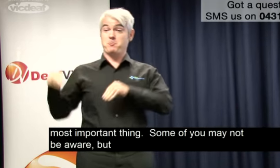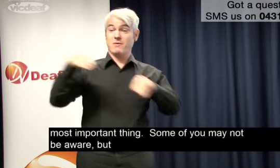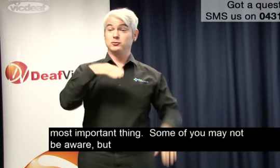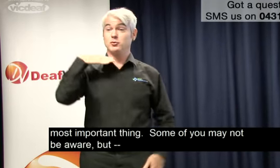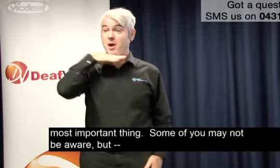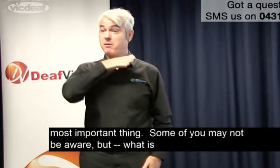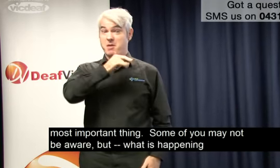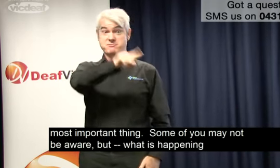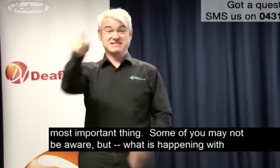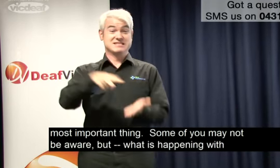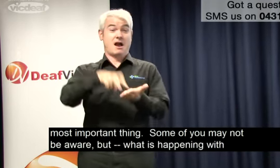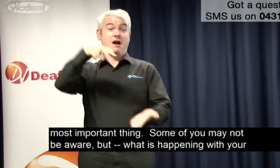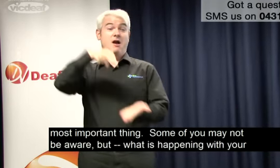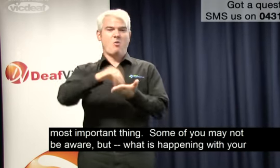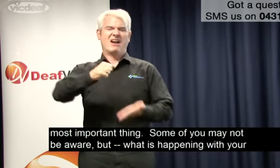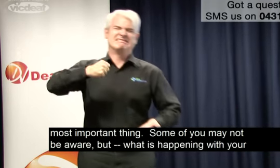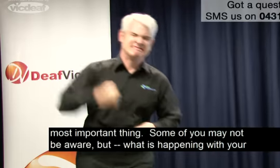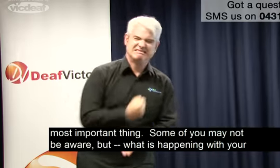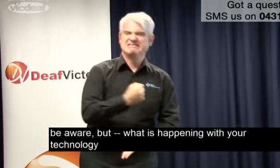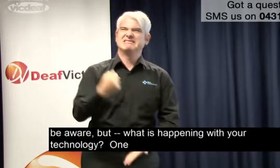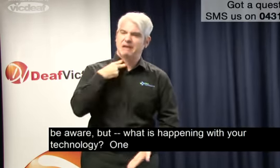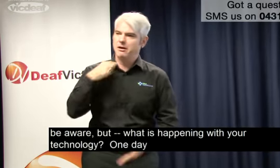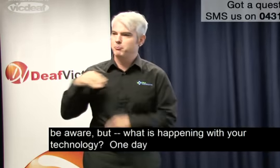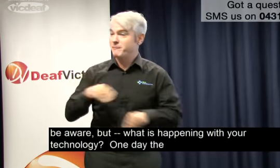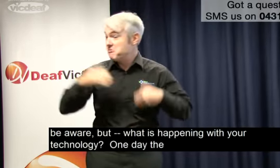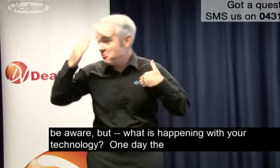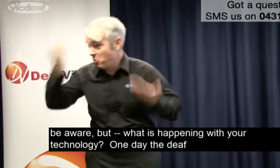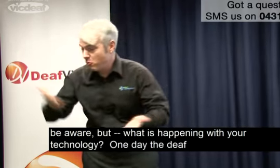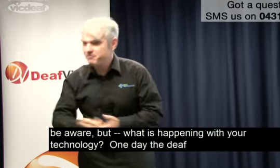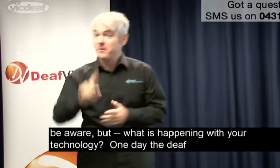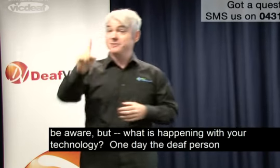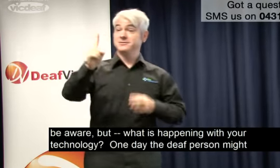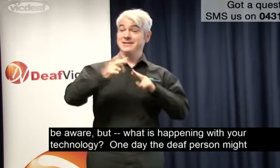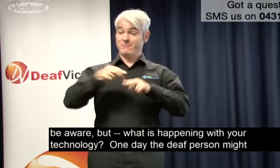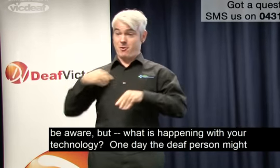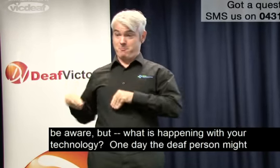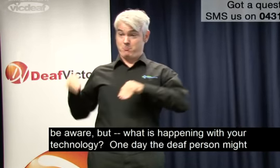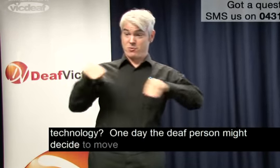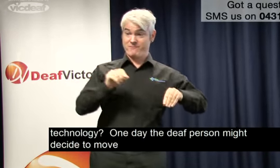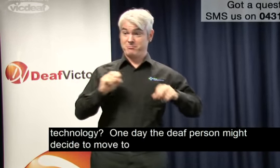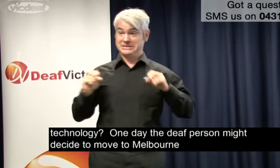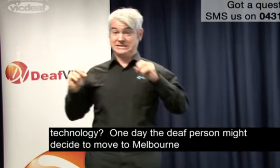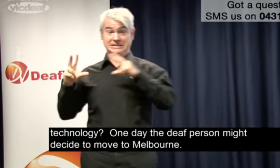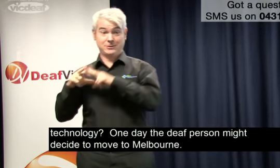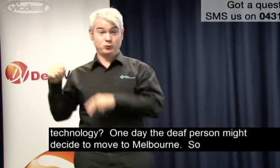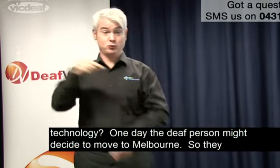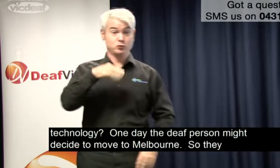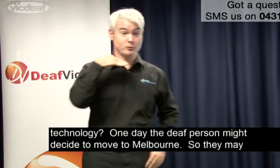One day, as a deaf person, if I decide to move to Melbourne, some of you may be pleased or upset about that, who knows? But if I decided to move down from